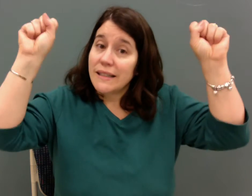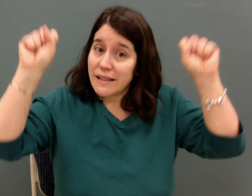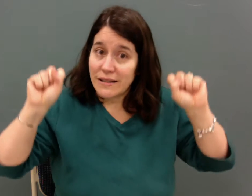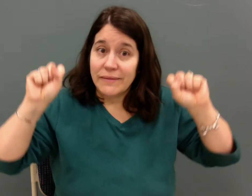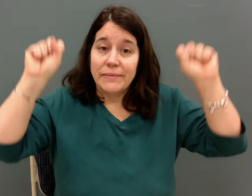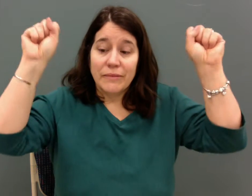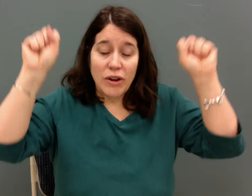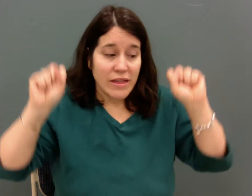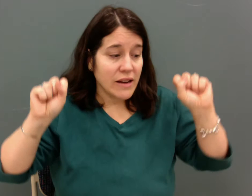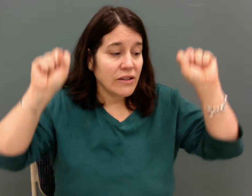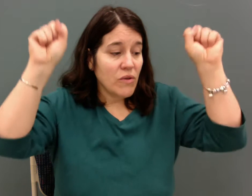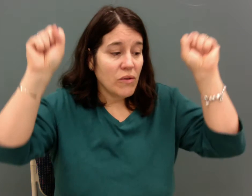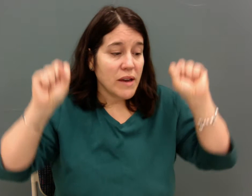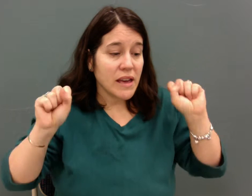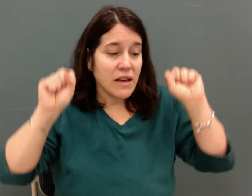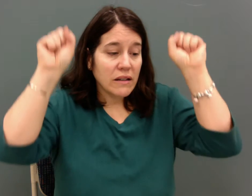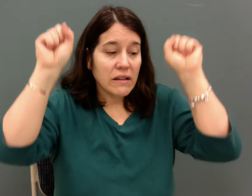Exercise. Great thing to do on the weekend.